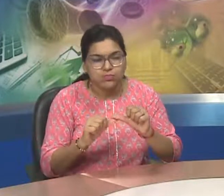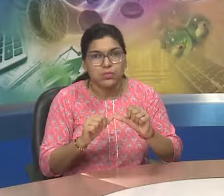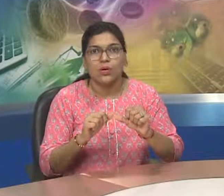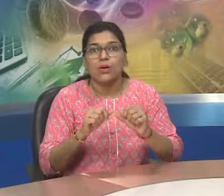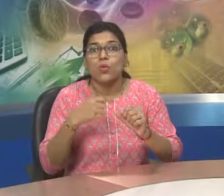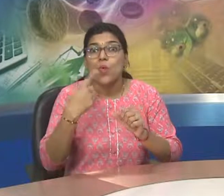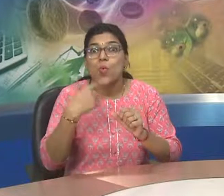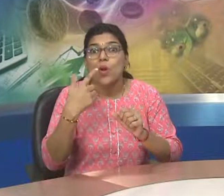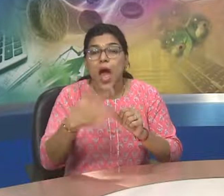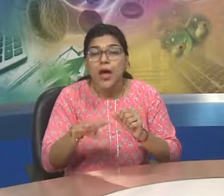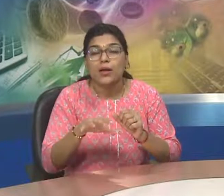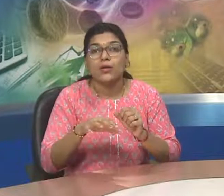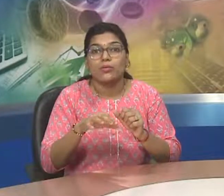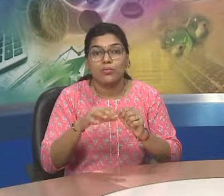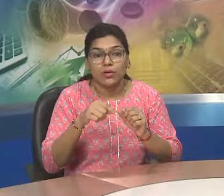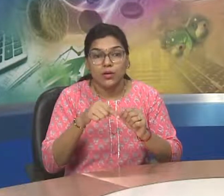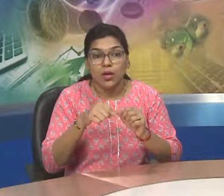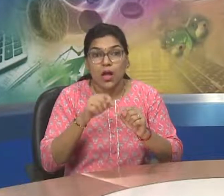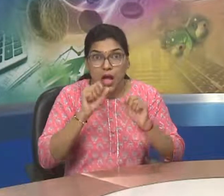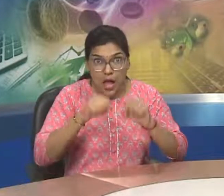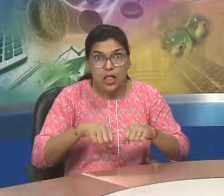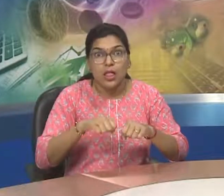to photosynthesis